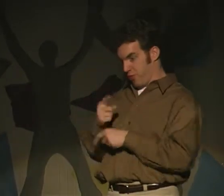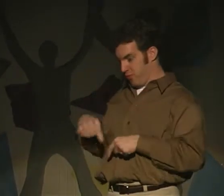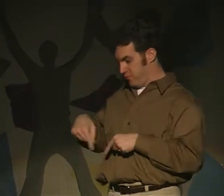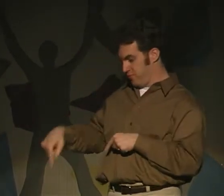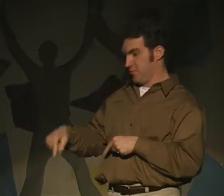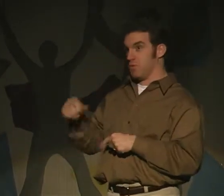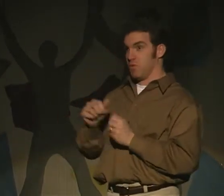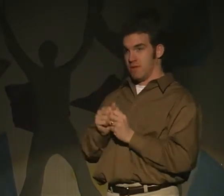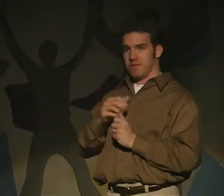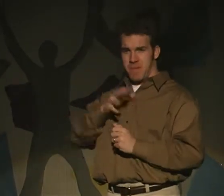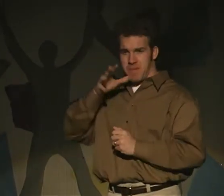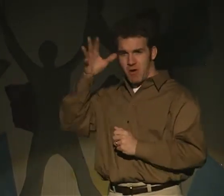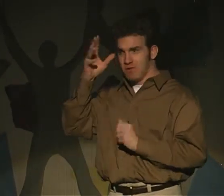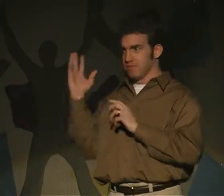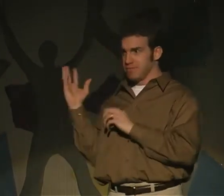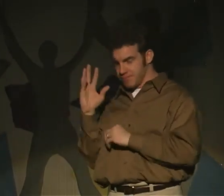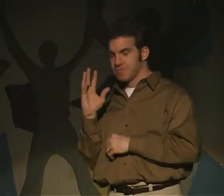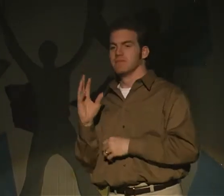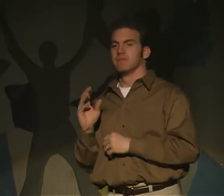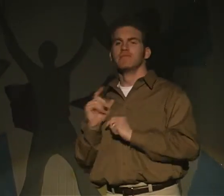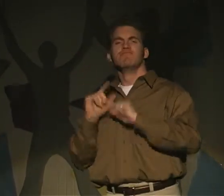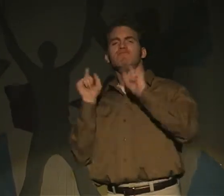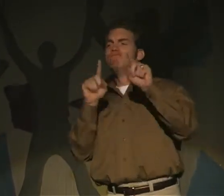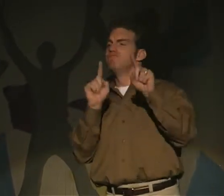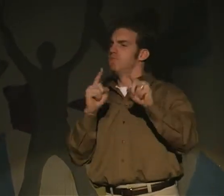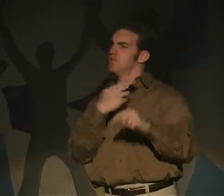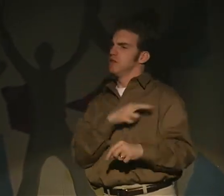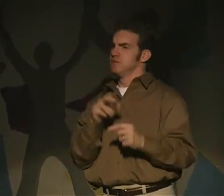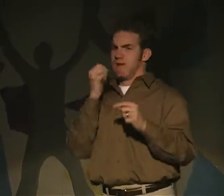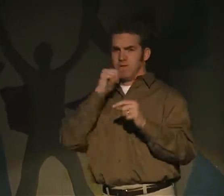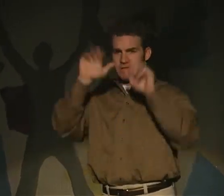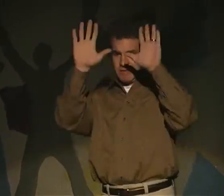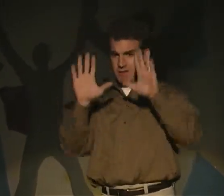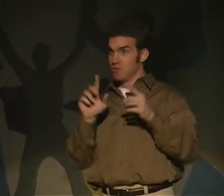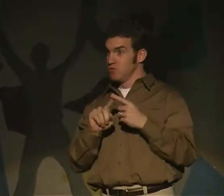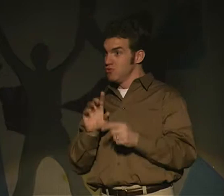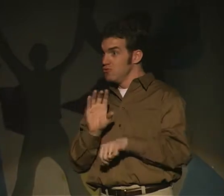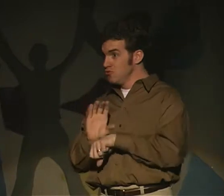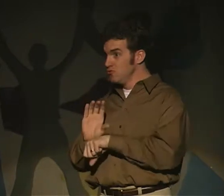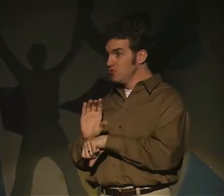a little boy, my family would go to church every Sunday.